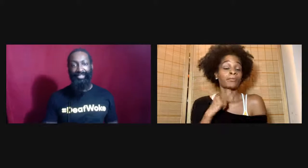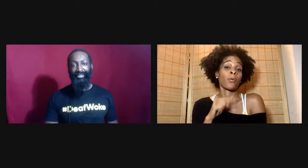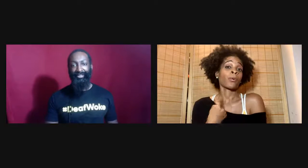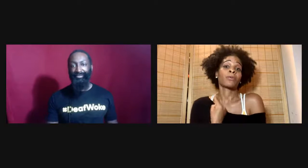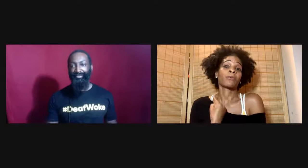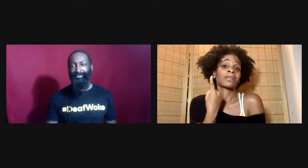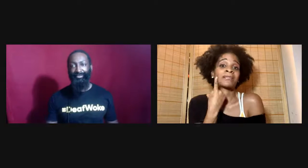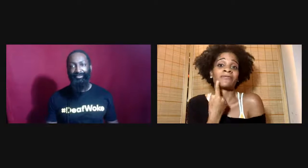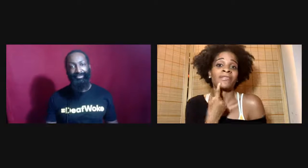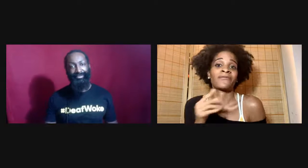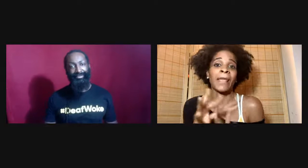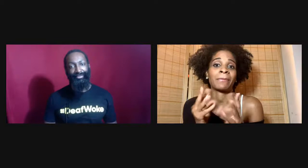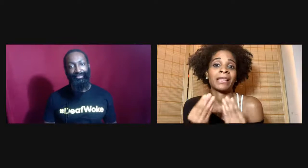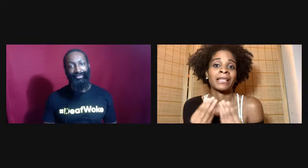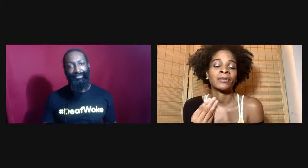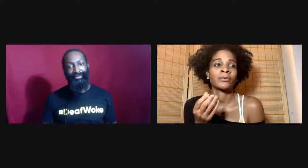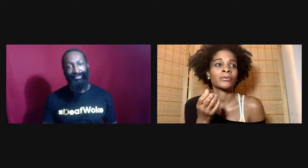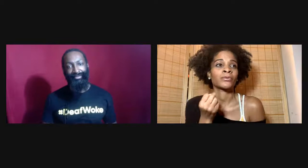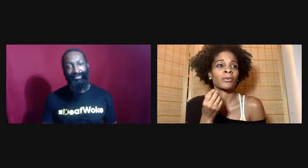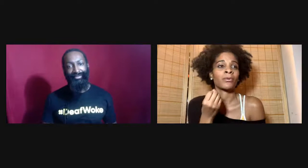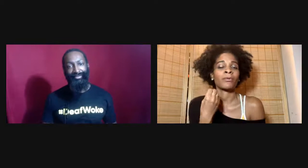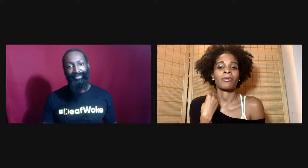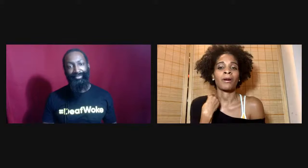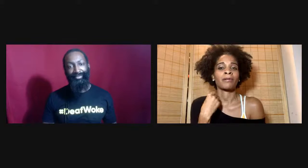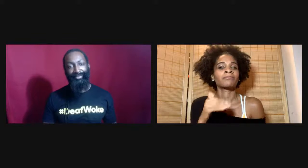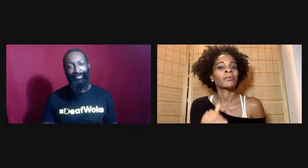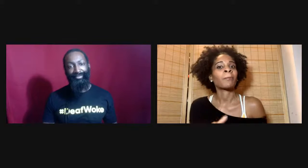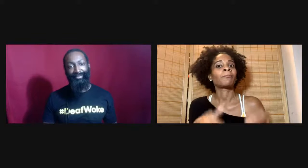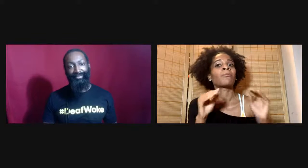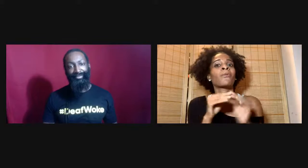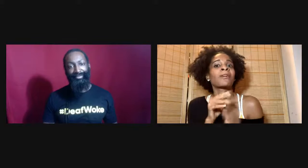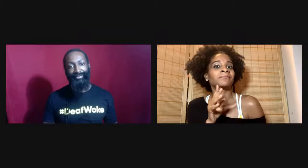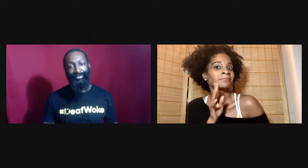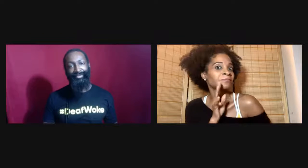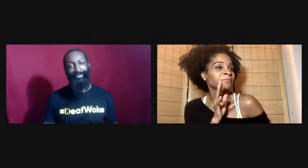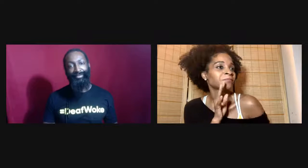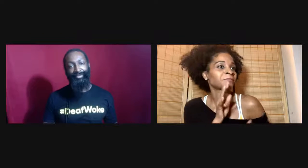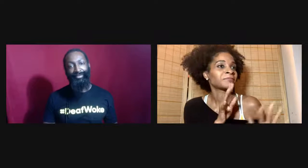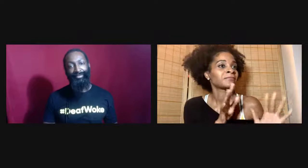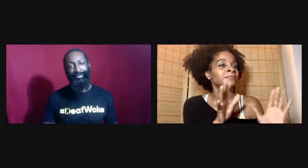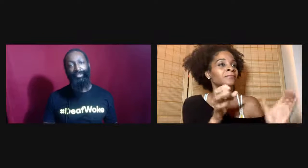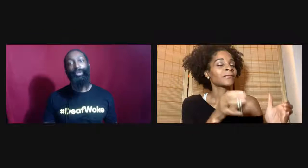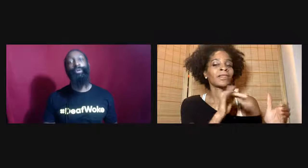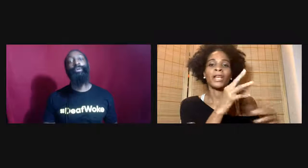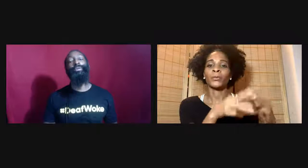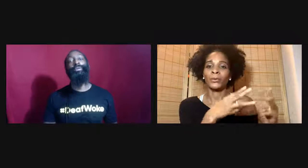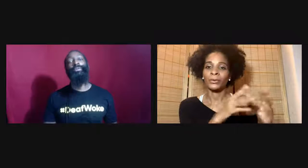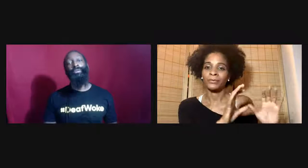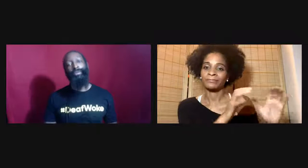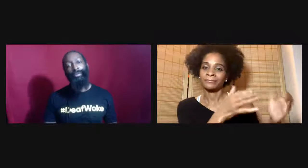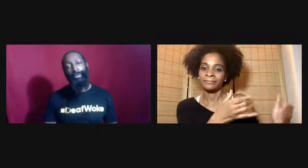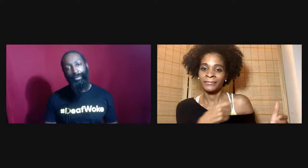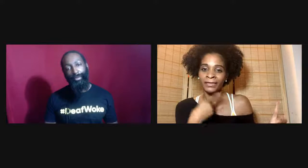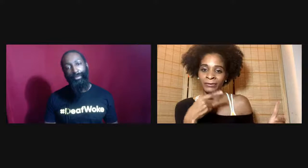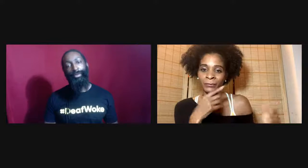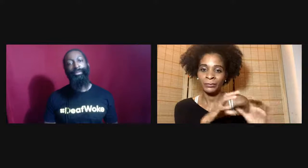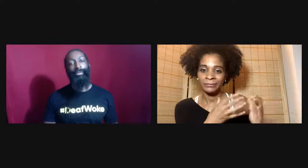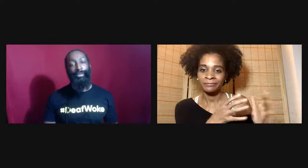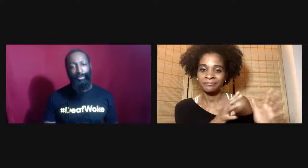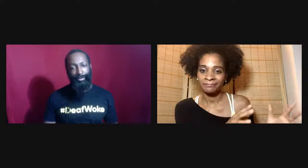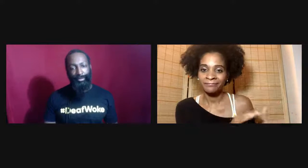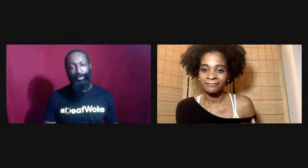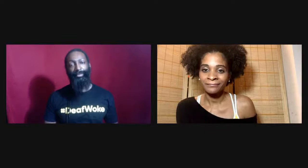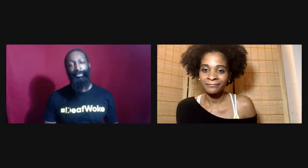deaf exposure and culture was growing and developing. Because, you know, I wasn't from a deaf family, and I grew up in the